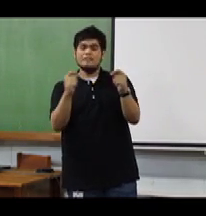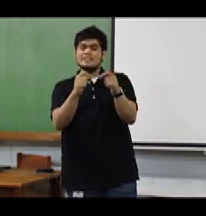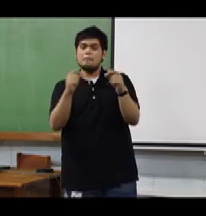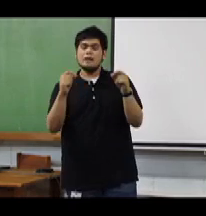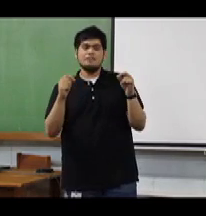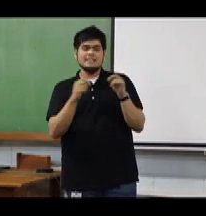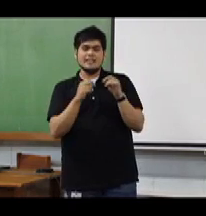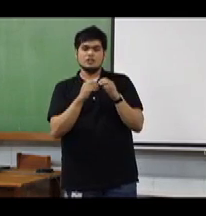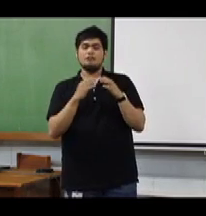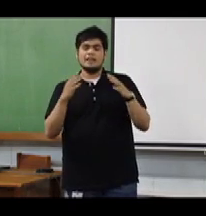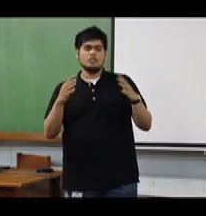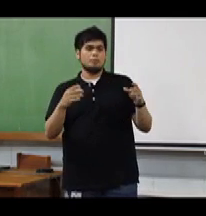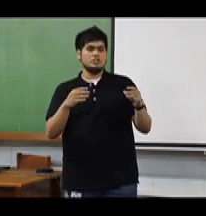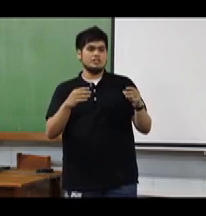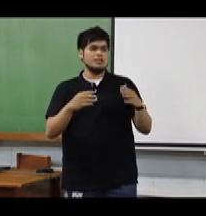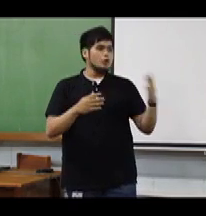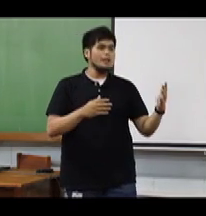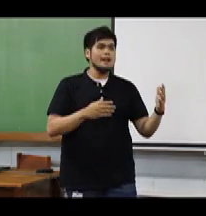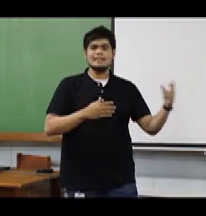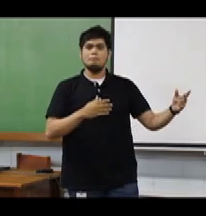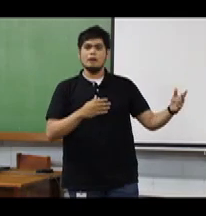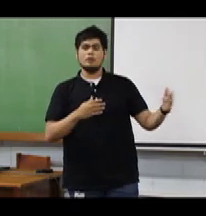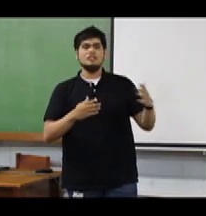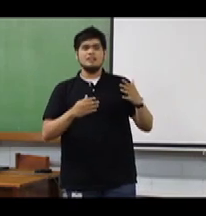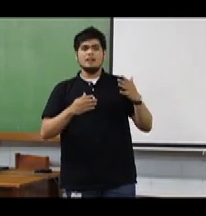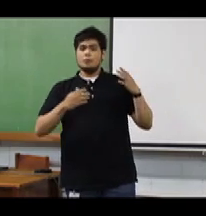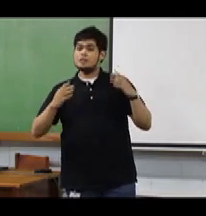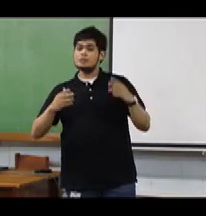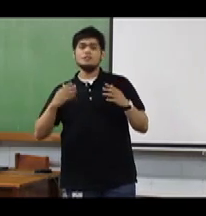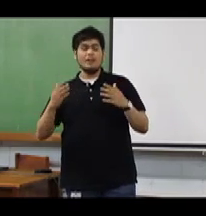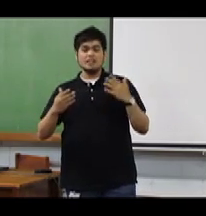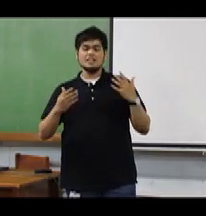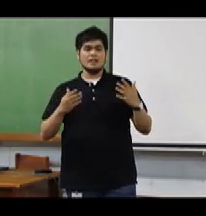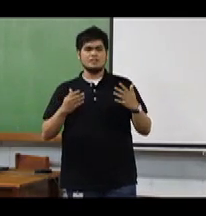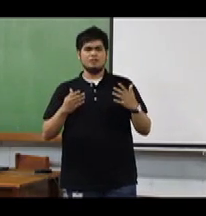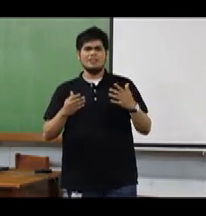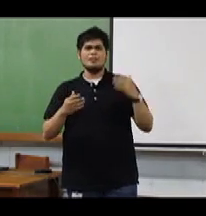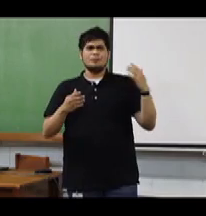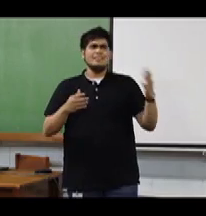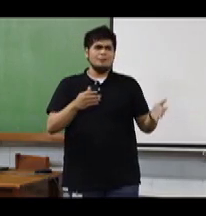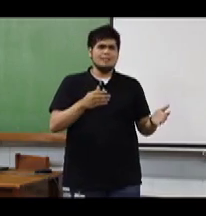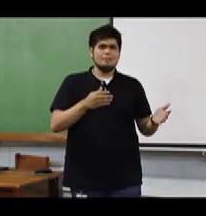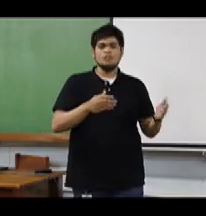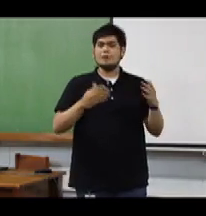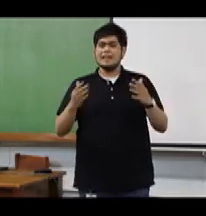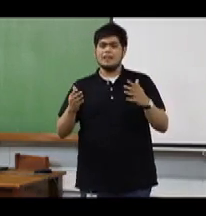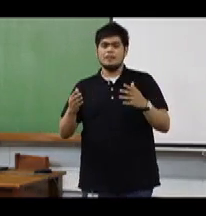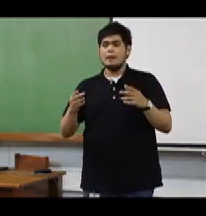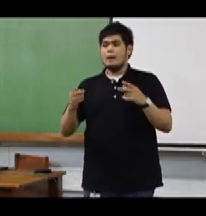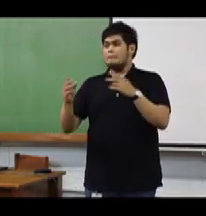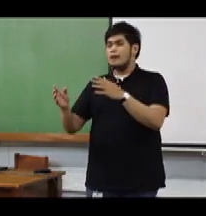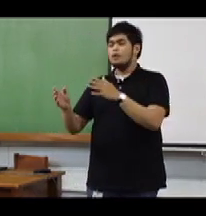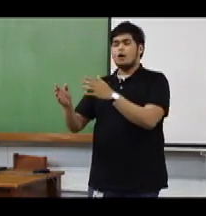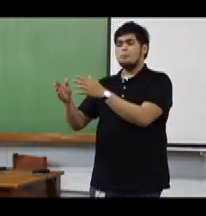physical manifestation of the HR projects. Kunyari, tambay week, which was very successful within the week, diba? Sobrang sa ilon. Pero